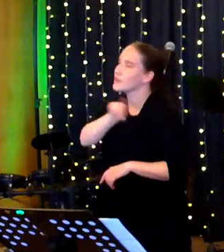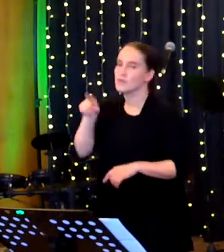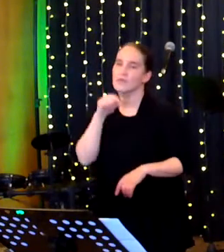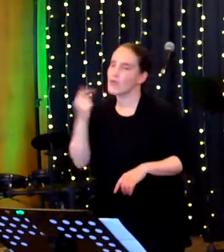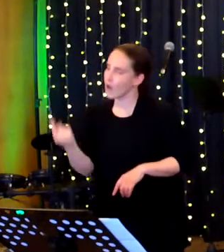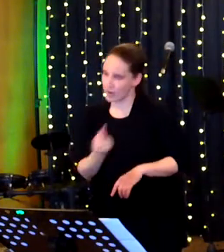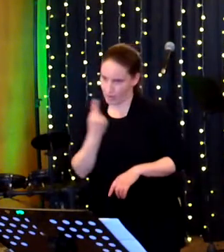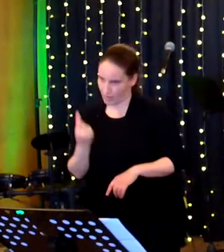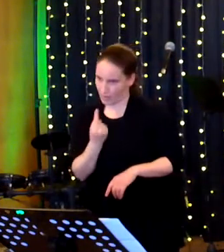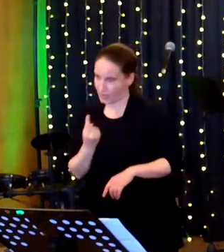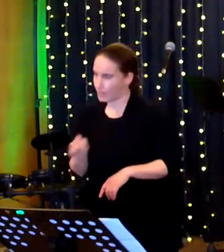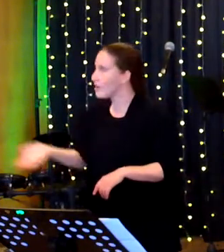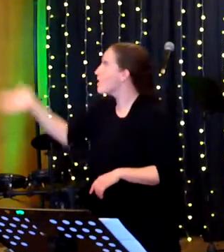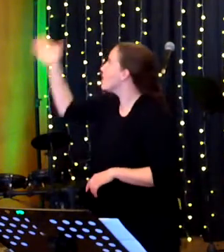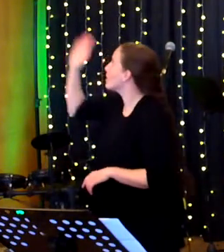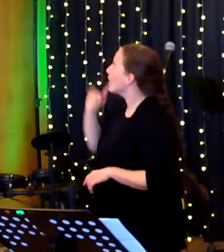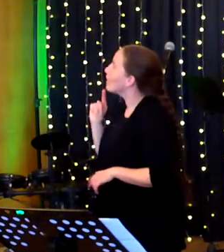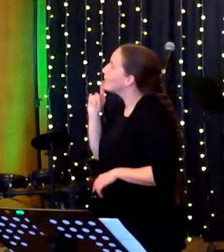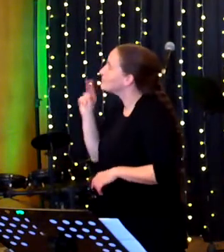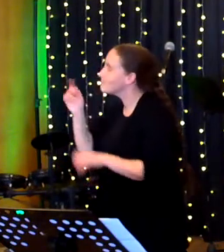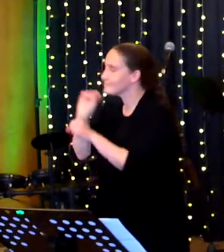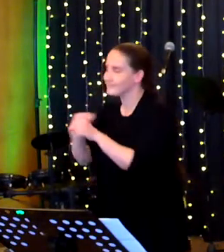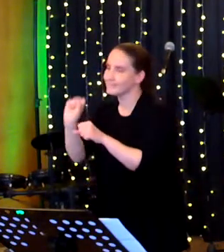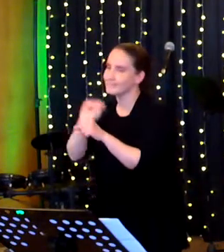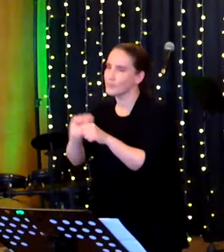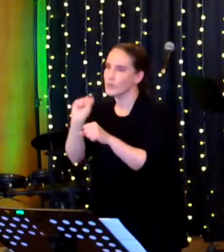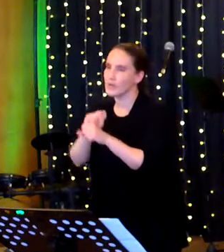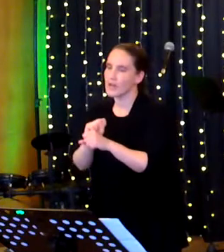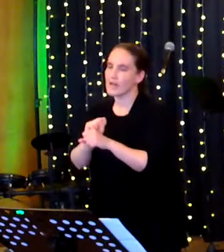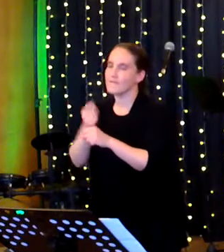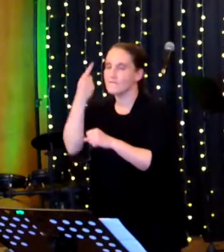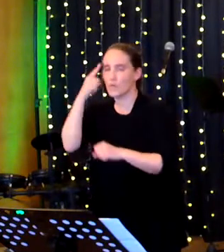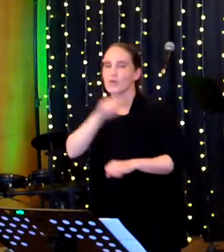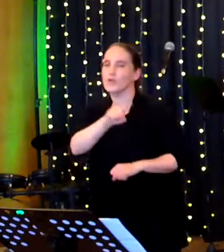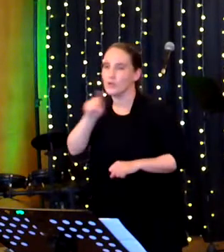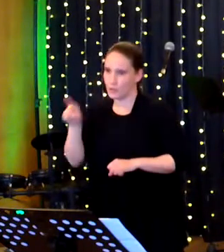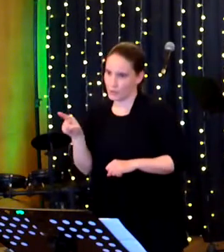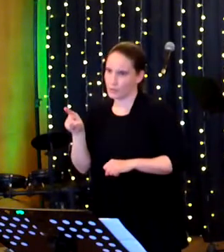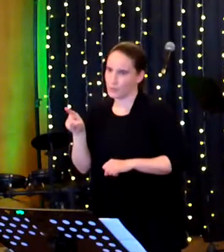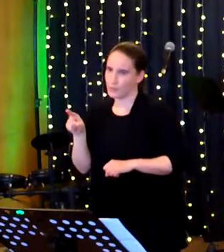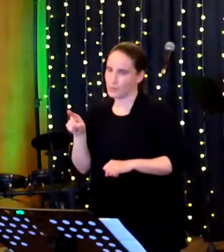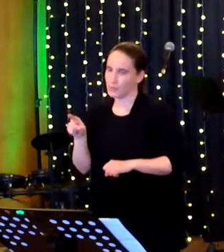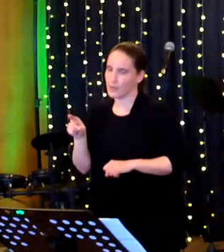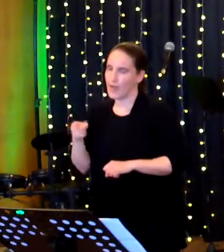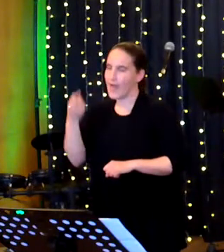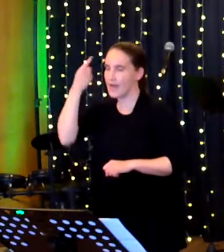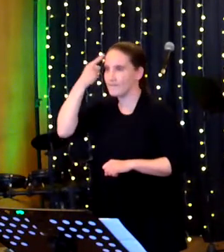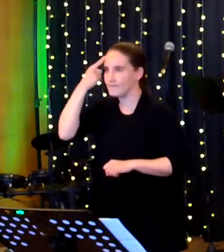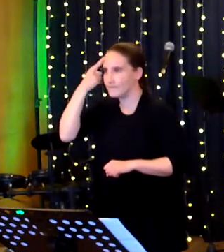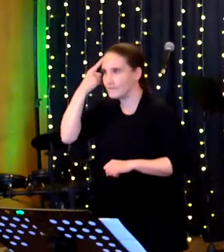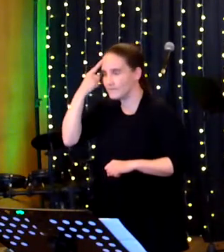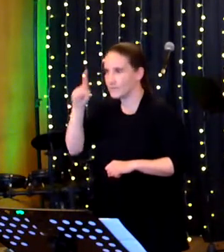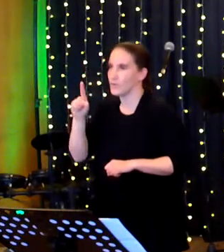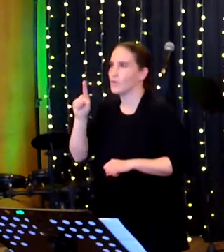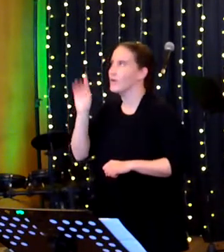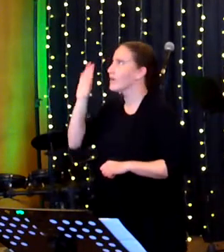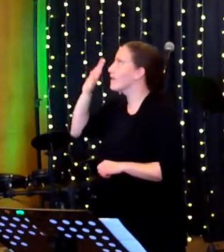is already working all things together for your good and for his glory. Let's